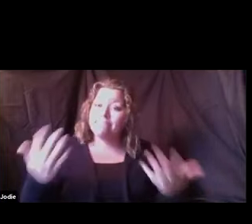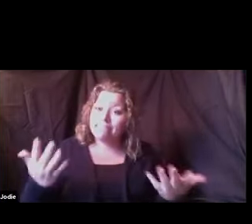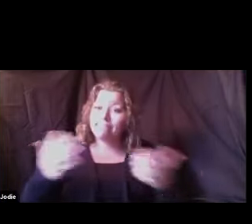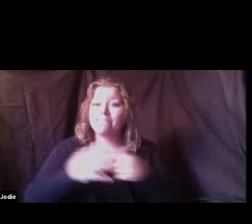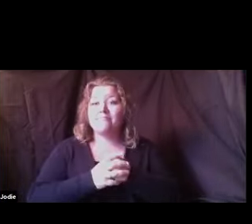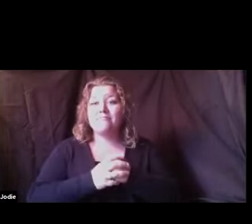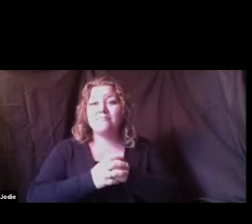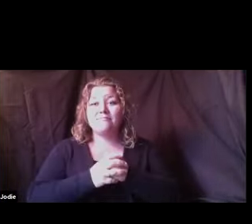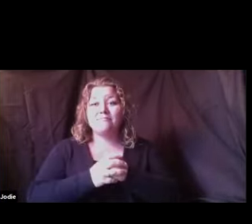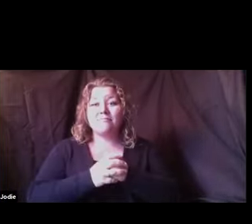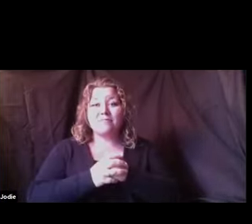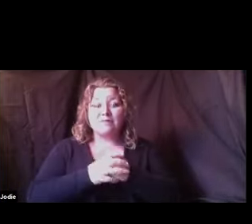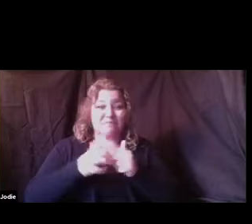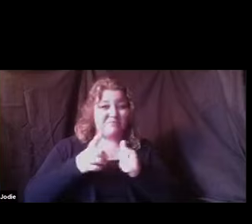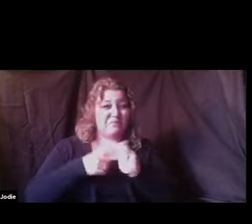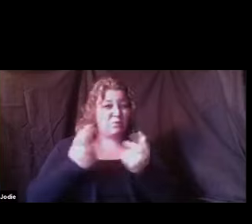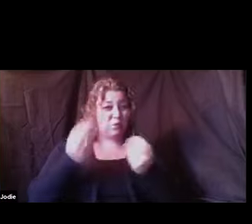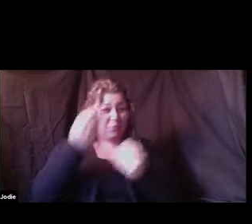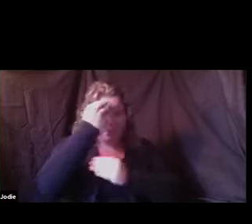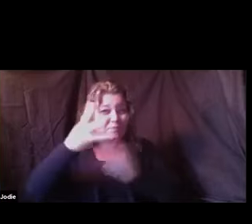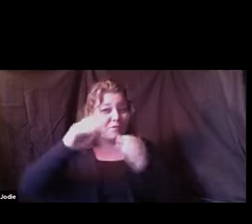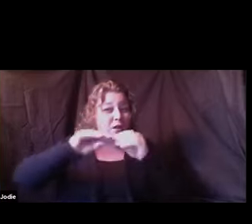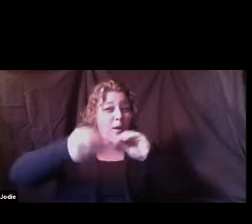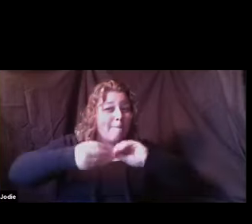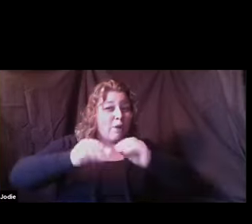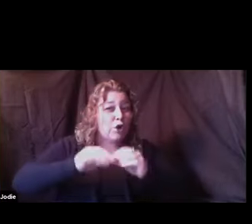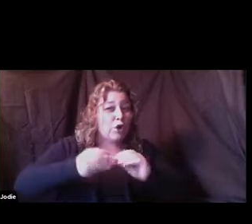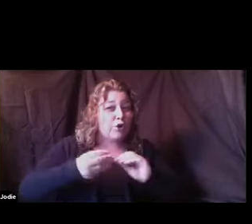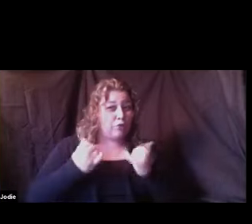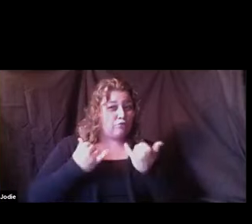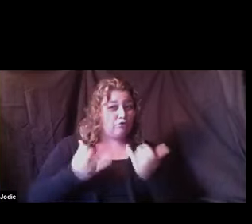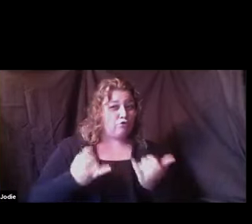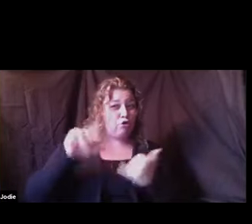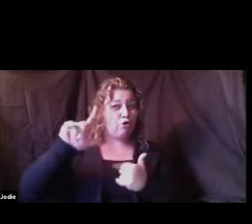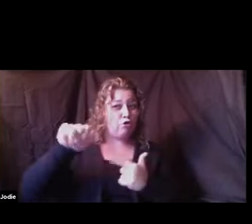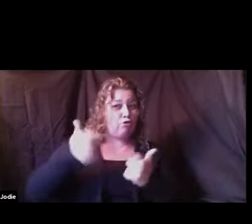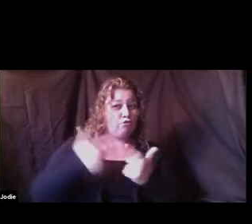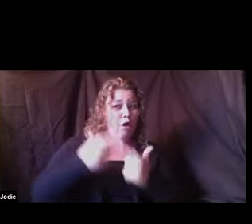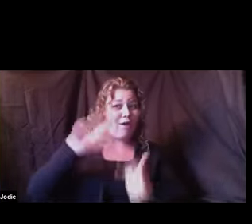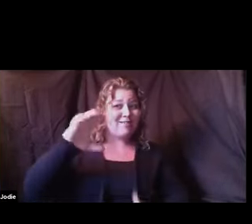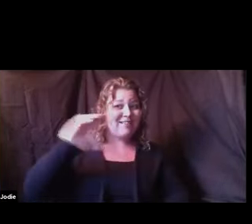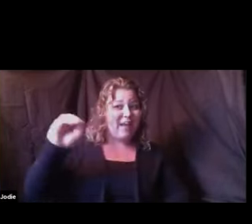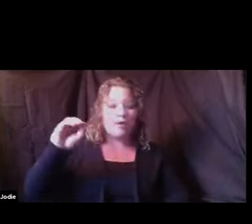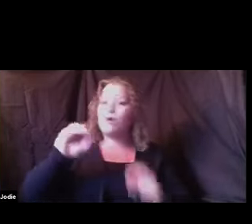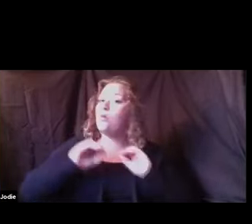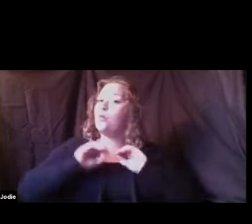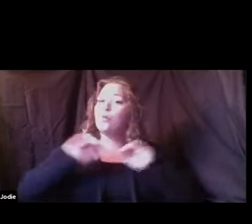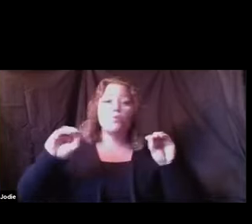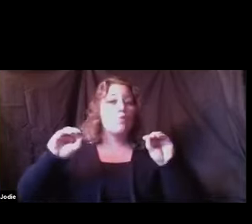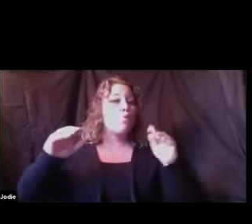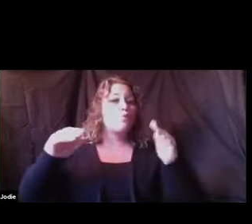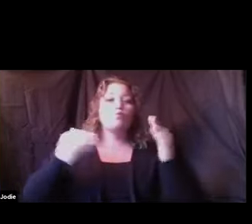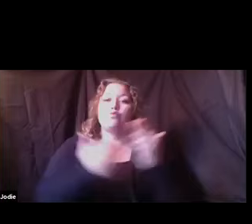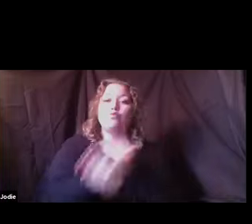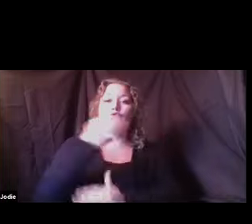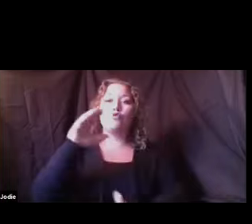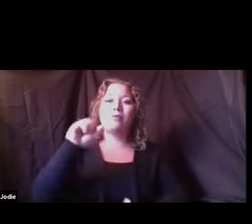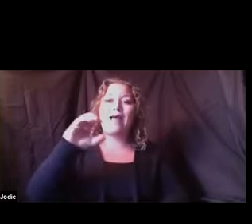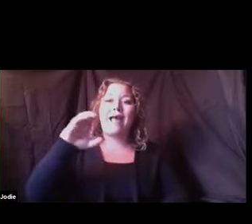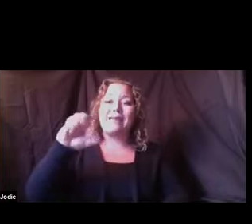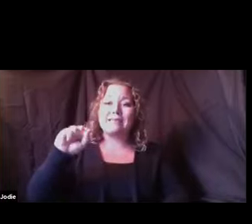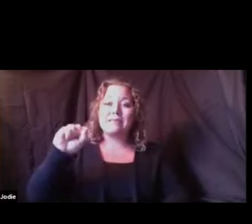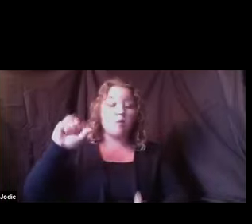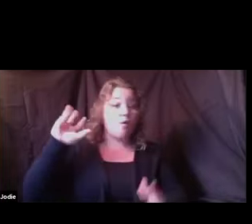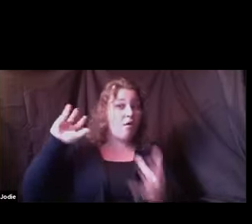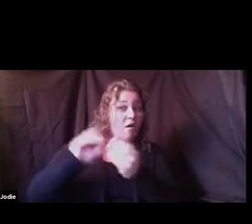the case counts. In La Crosse County, at the present time, we have had no new cases today. We have a total of 53